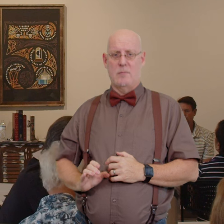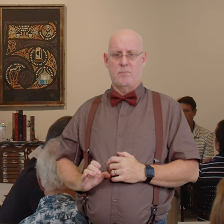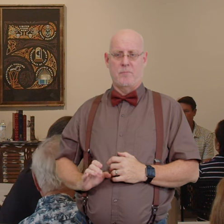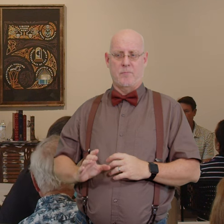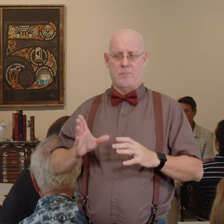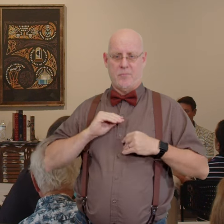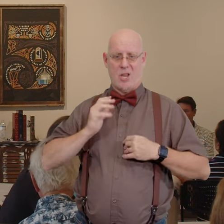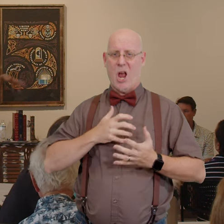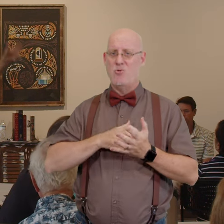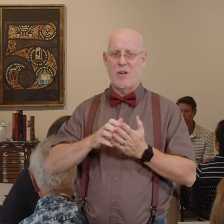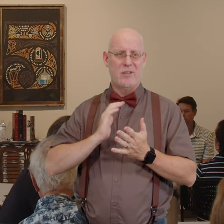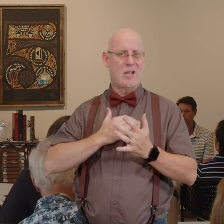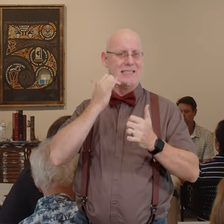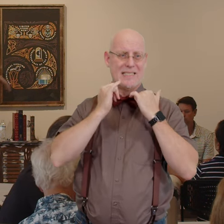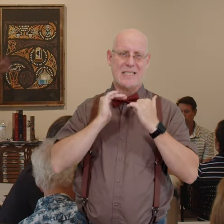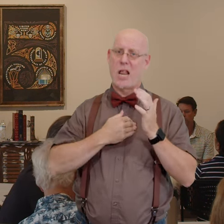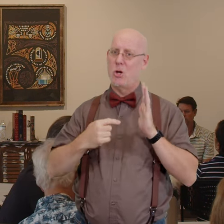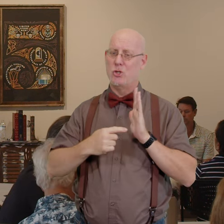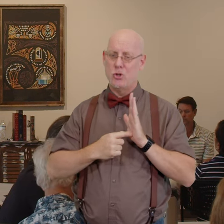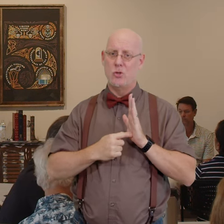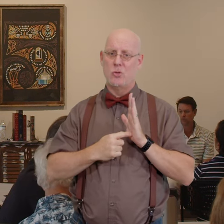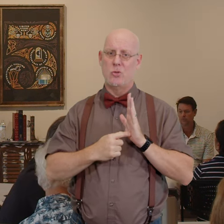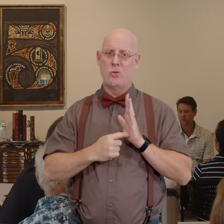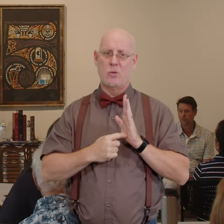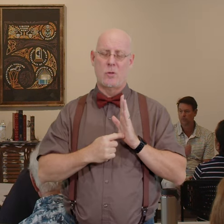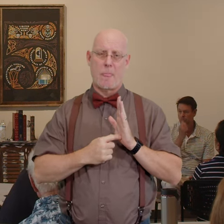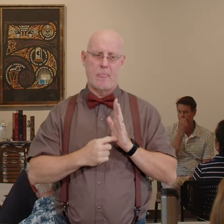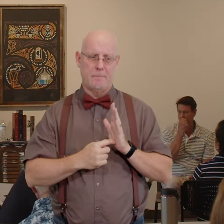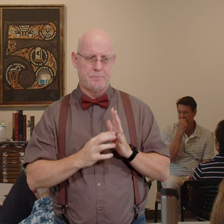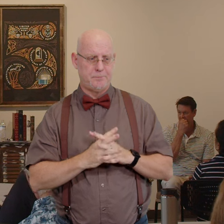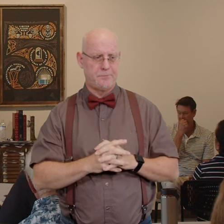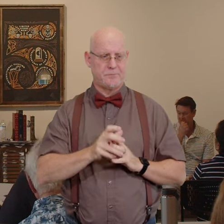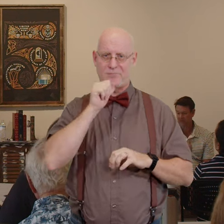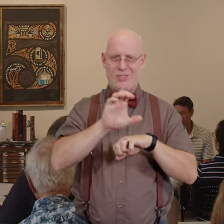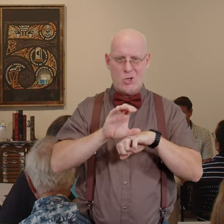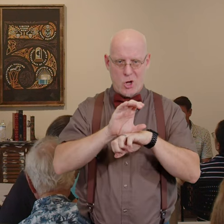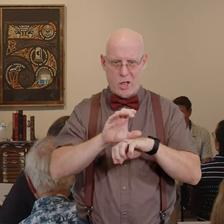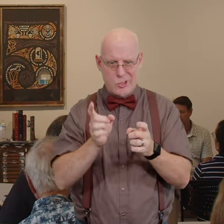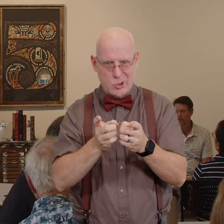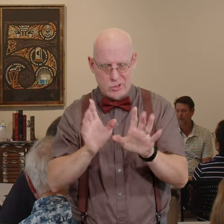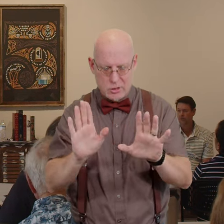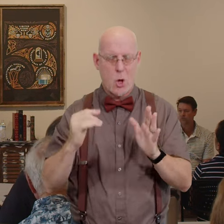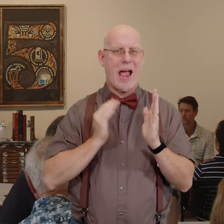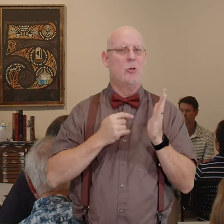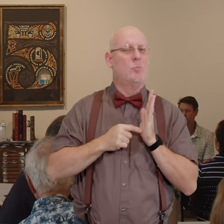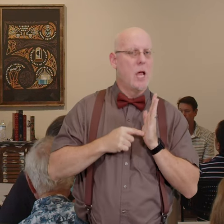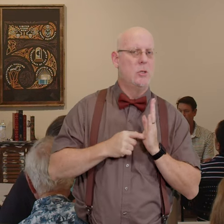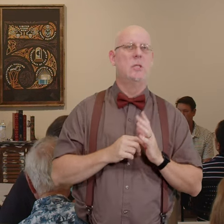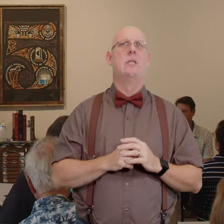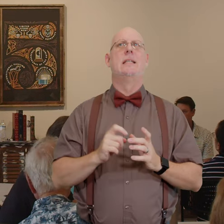takes our roughage, our sin, our dessert, and not in the like chocolate eclair way, our